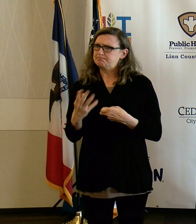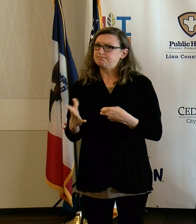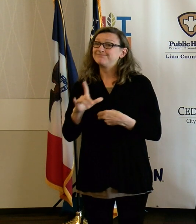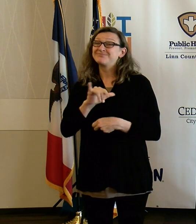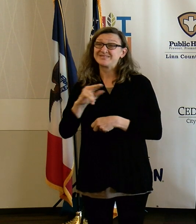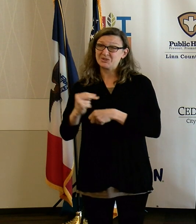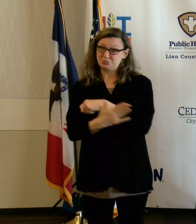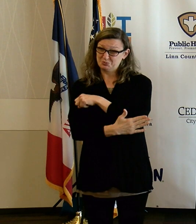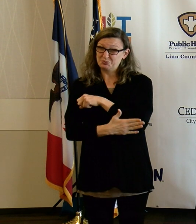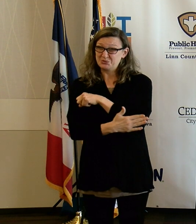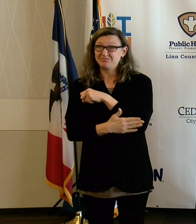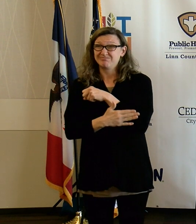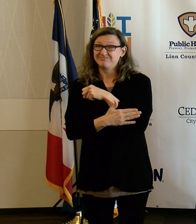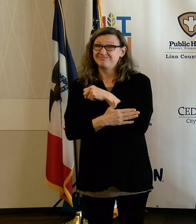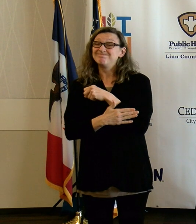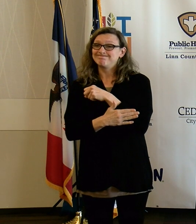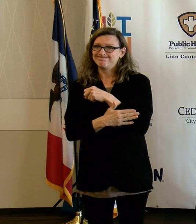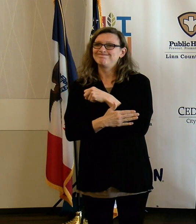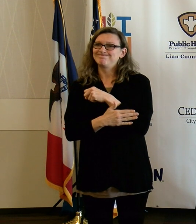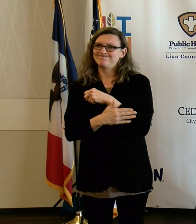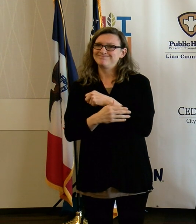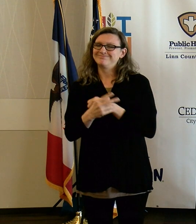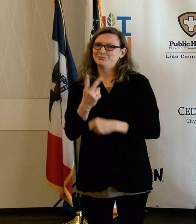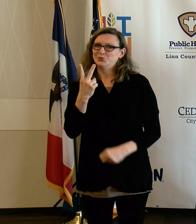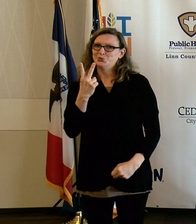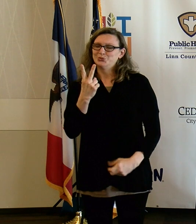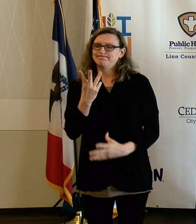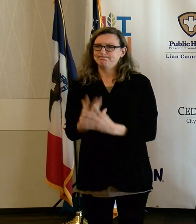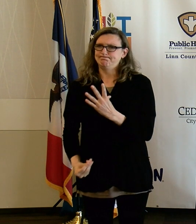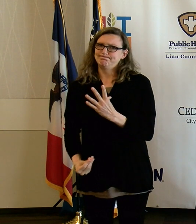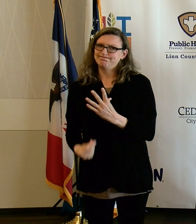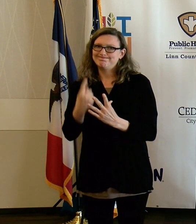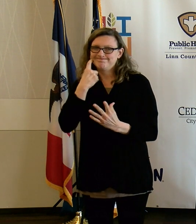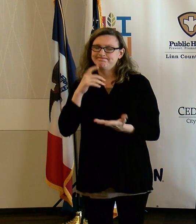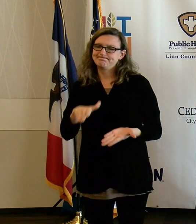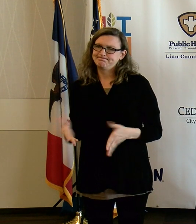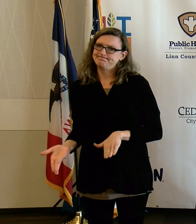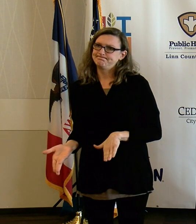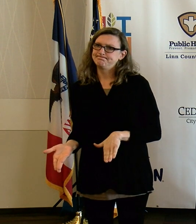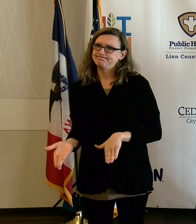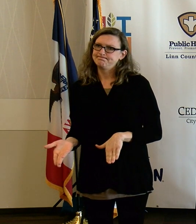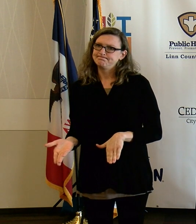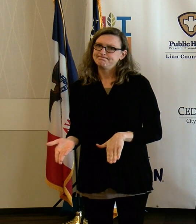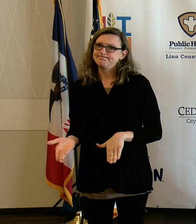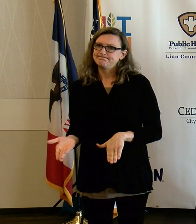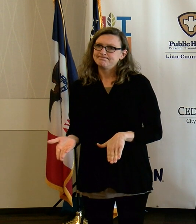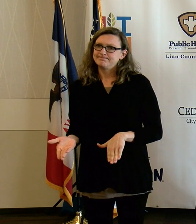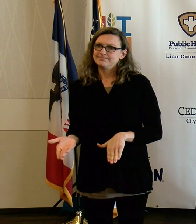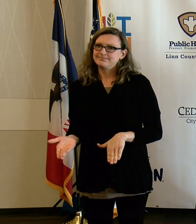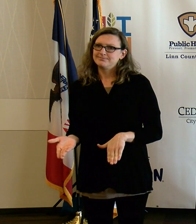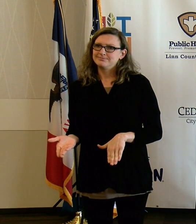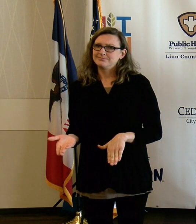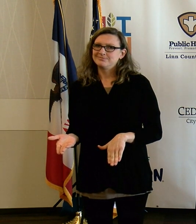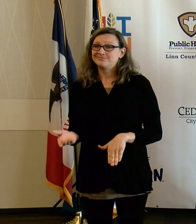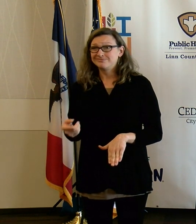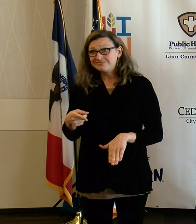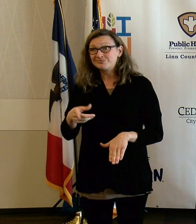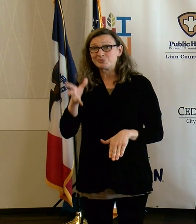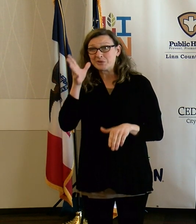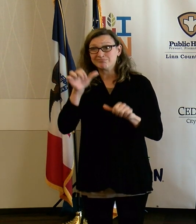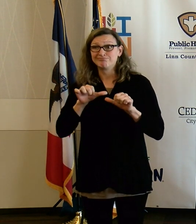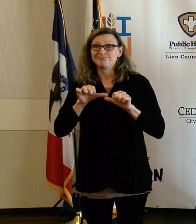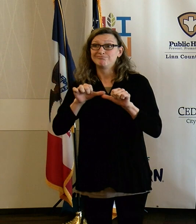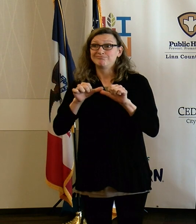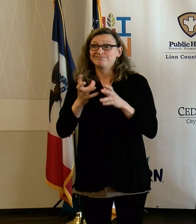have died from COVID-19, and we know that as this crisis wears on, the number of deaths